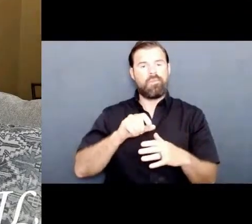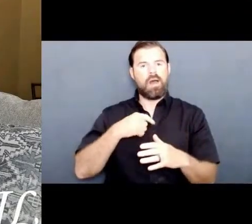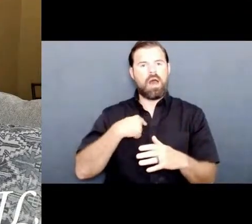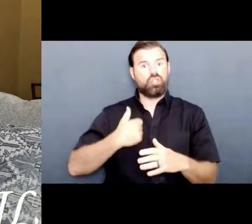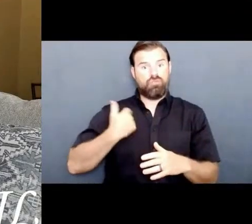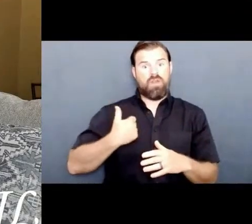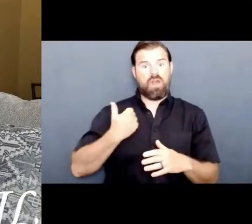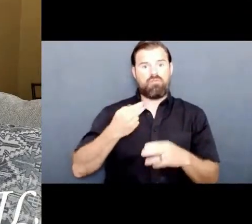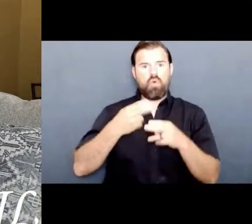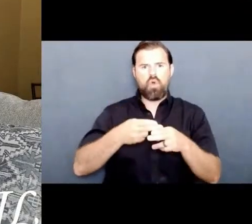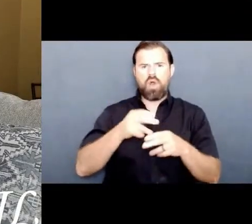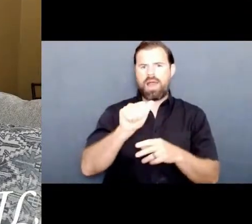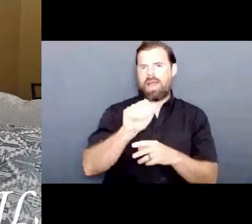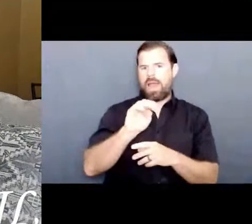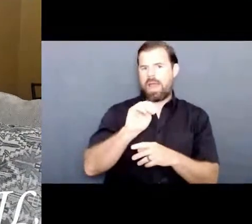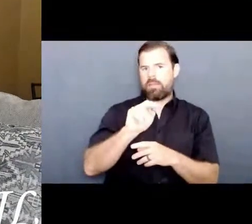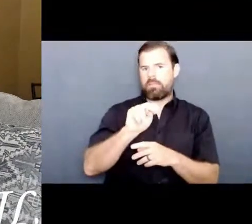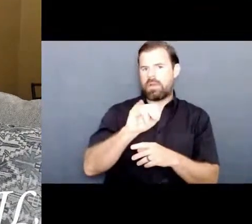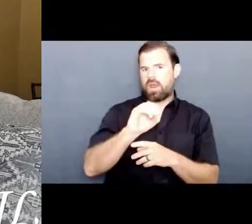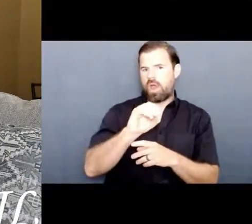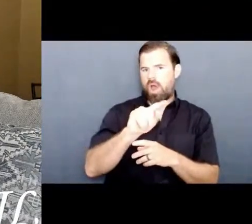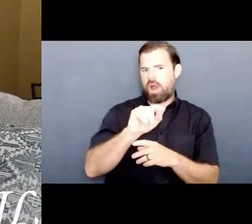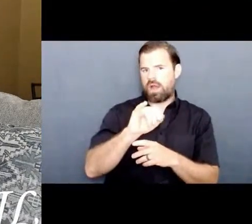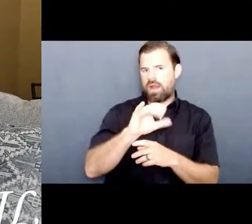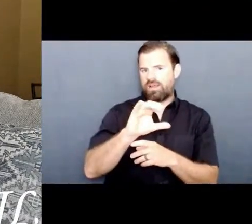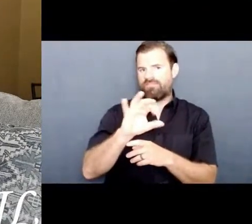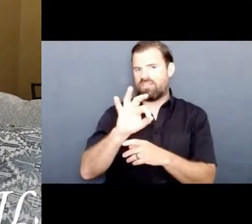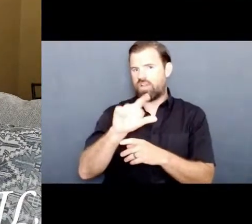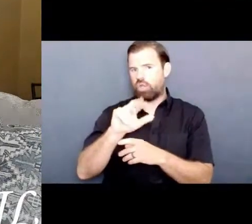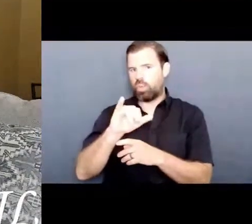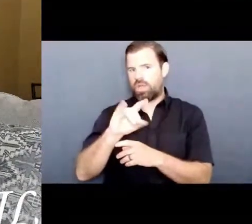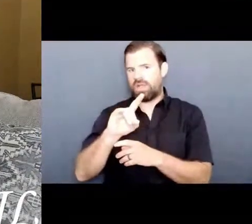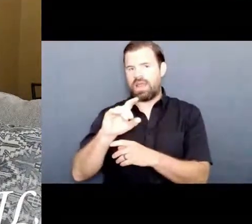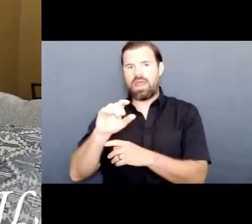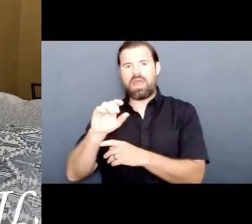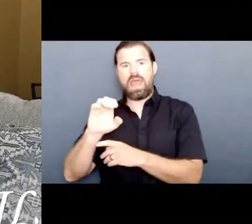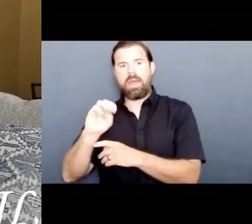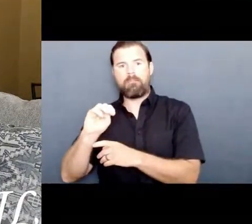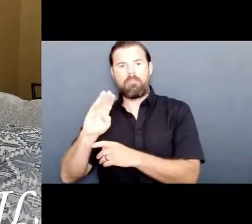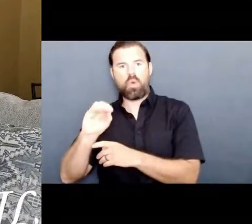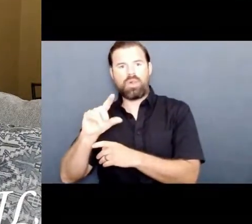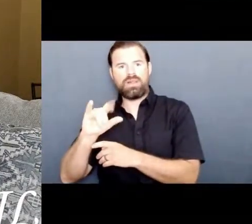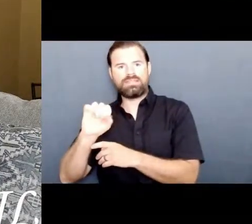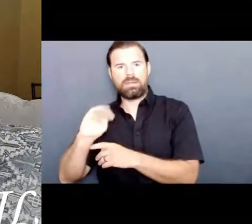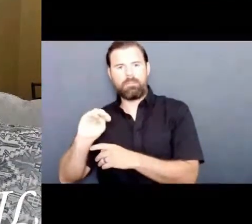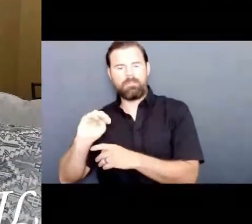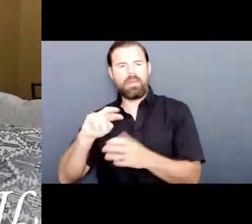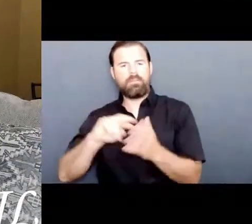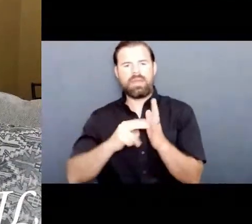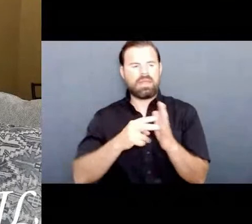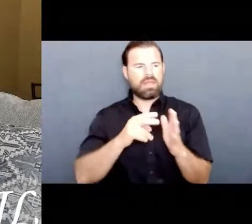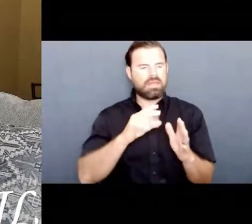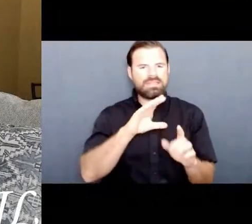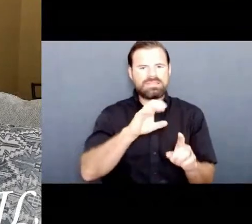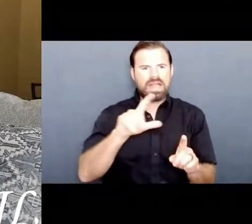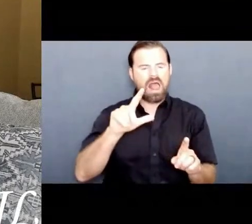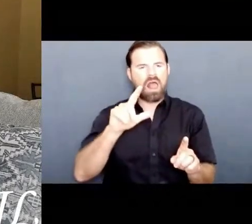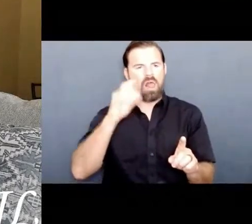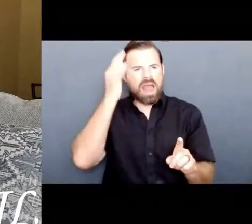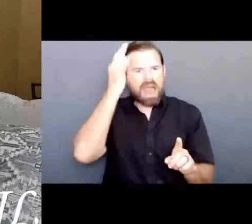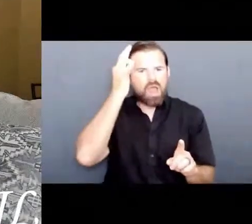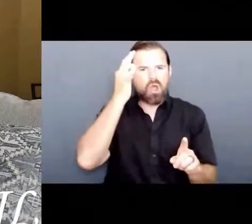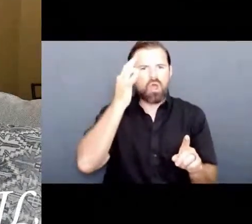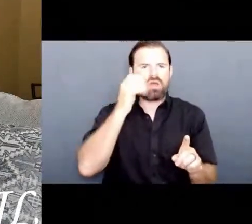what's called an amniotic fluid embolism. So that means amniotic fluid or a hair cell or a skin cell